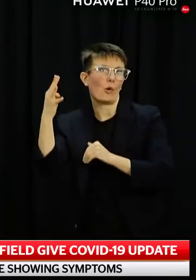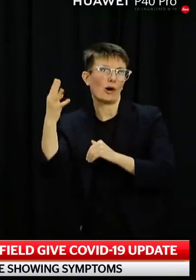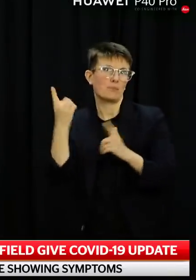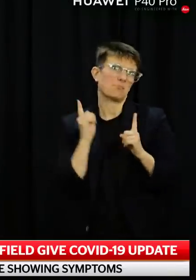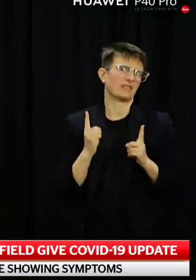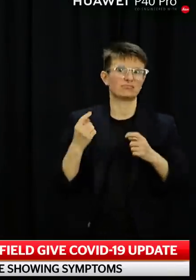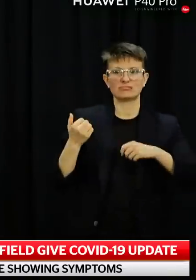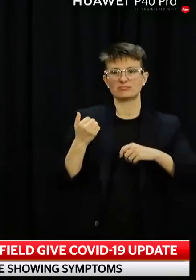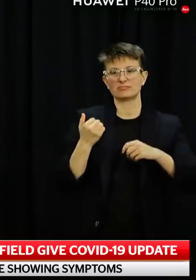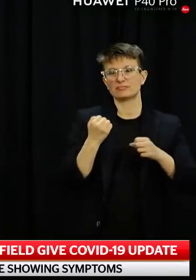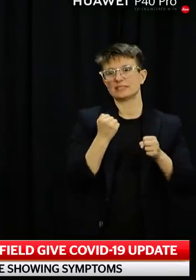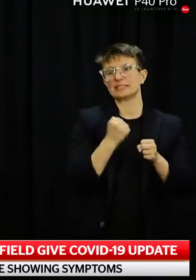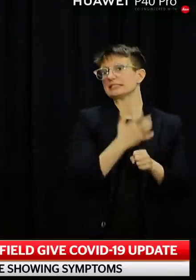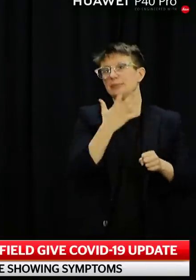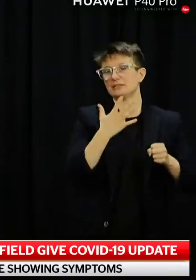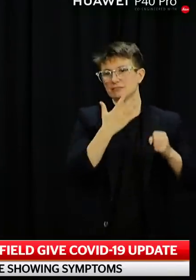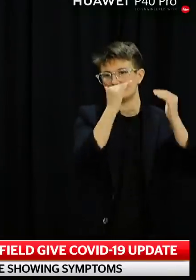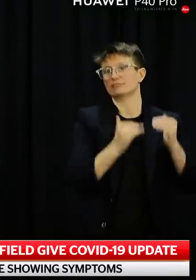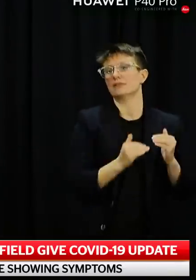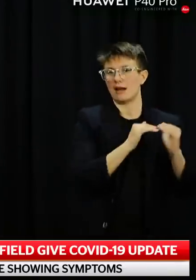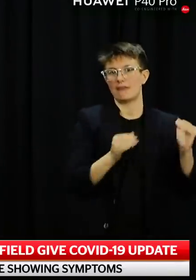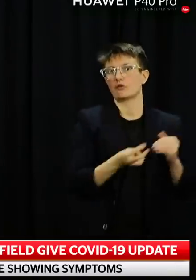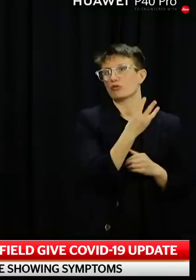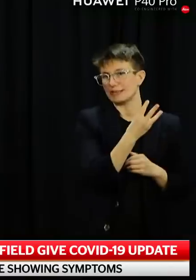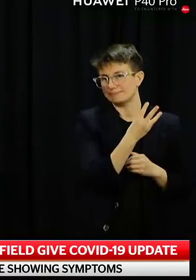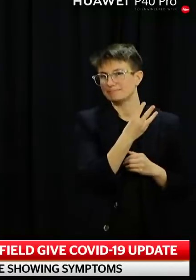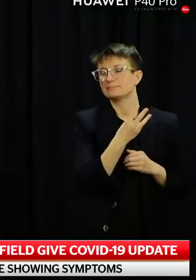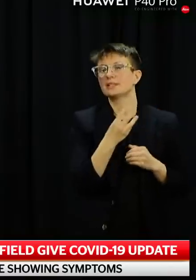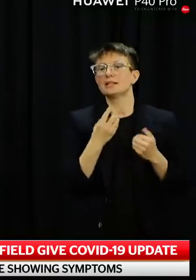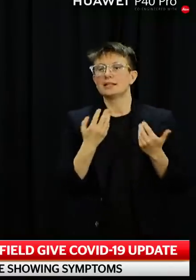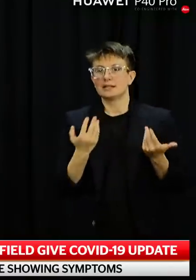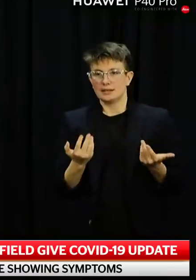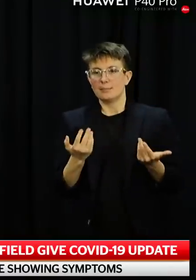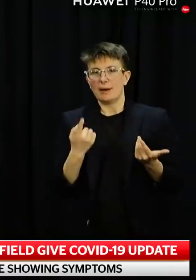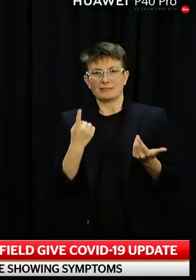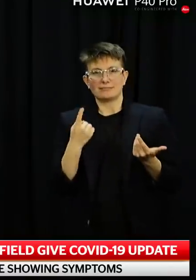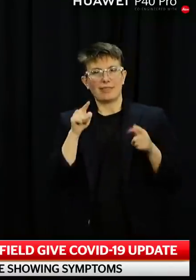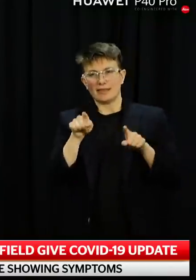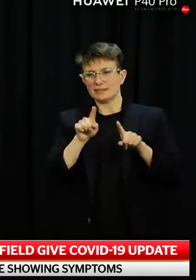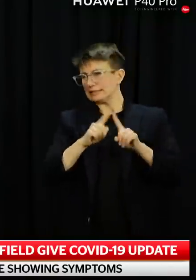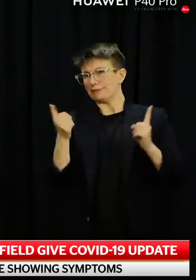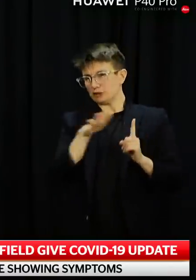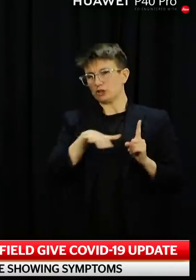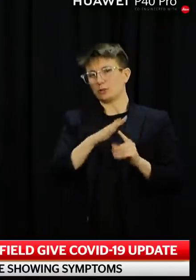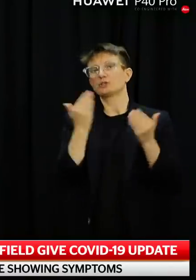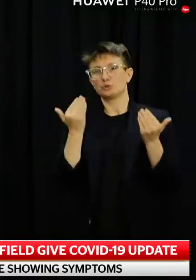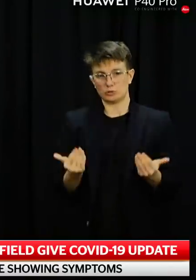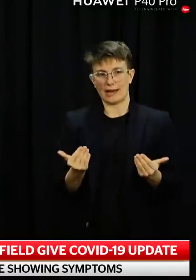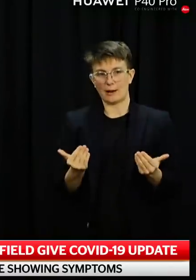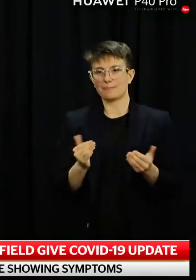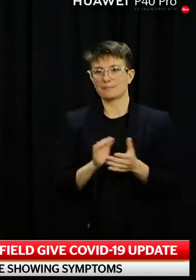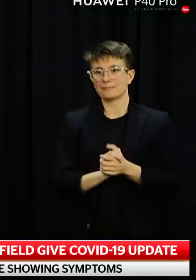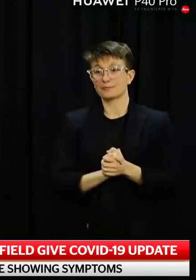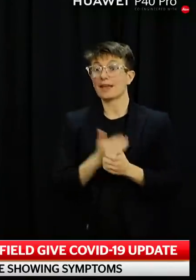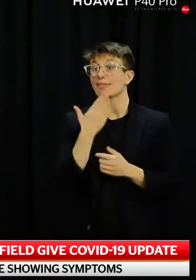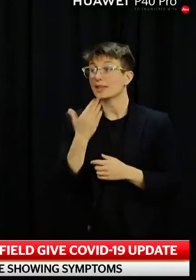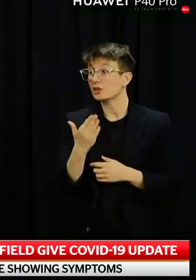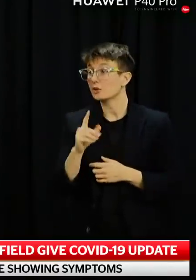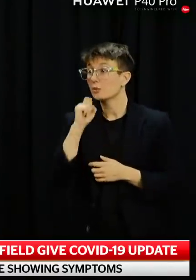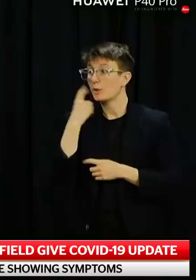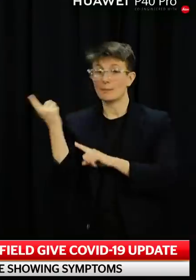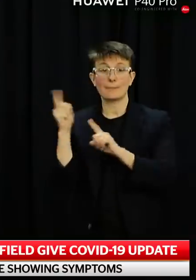Health were giving at that time. I don't think anyone ruled out the possibility of using a regional approach more generally. Okay, thank you everyone. We'll be back at 4